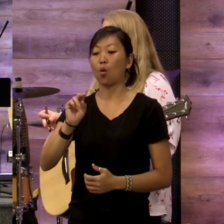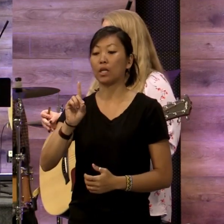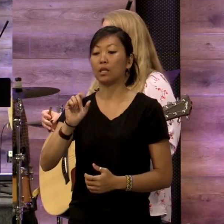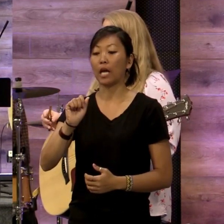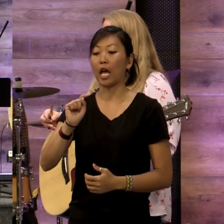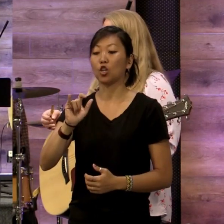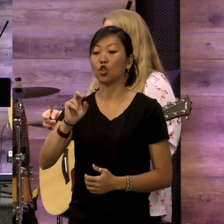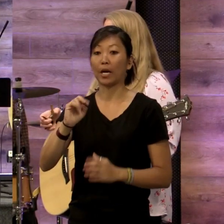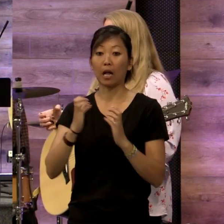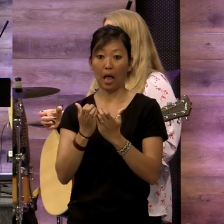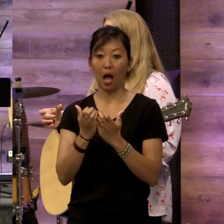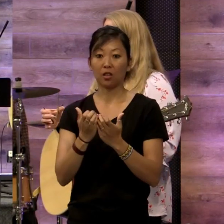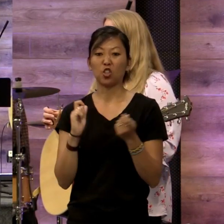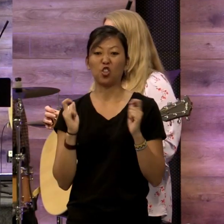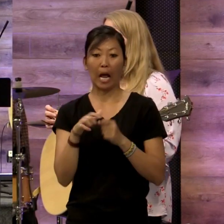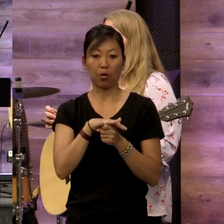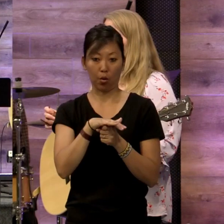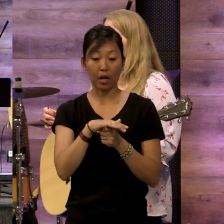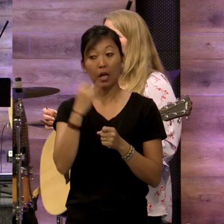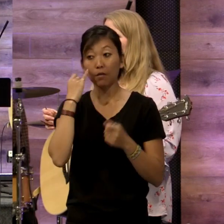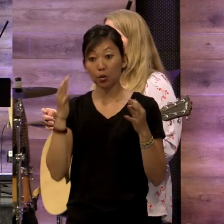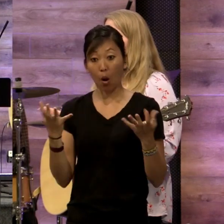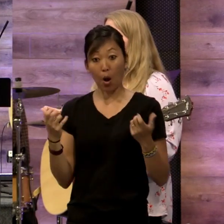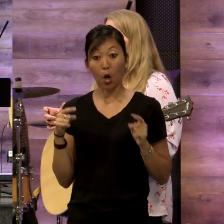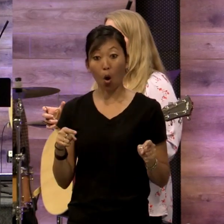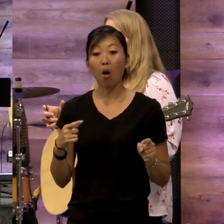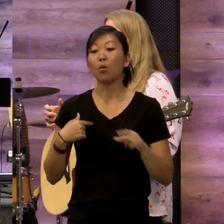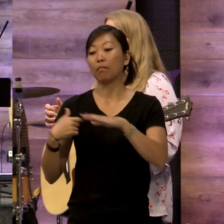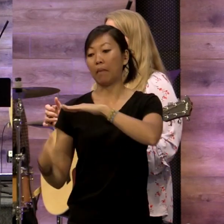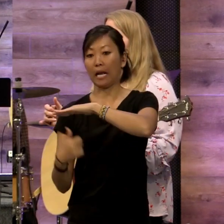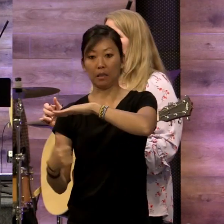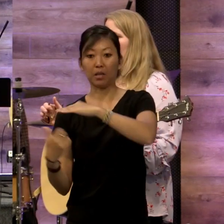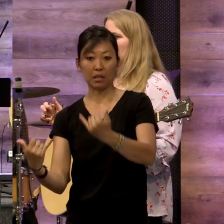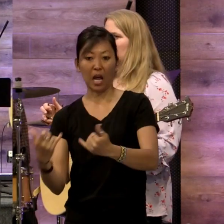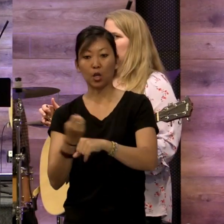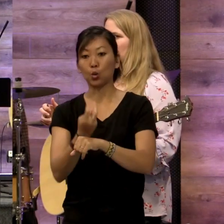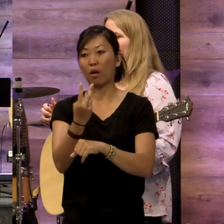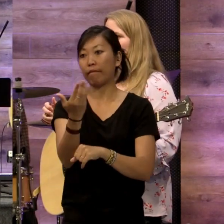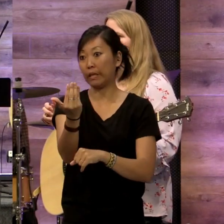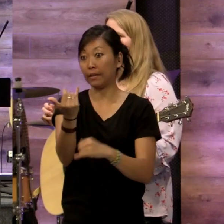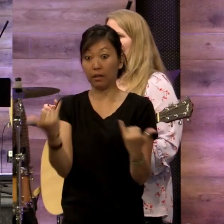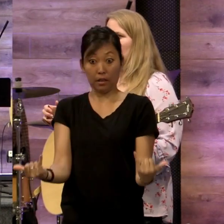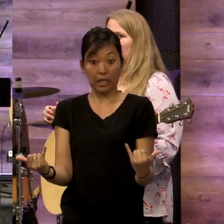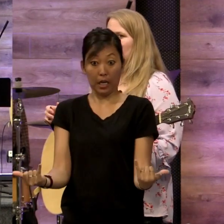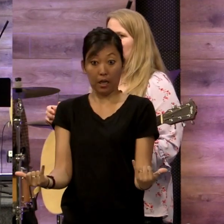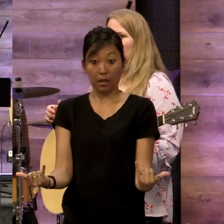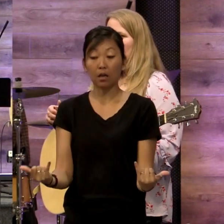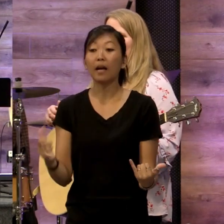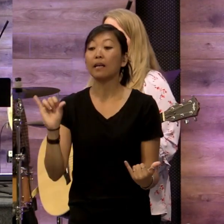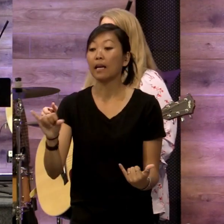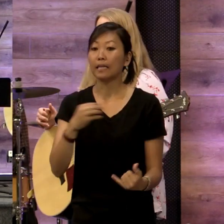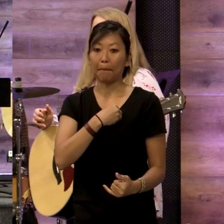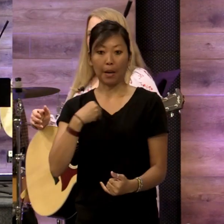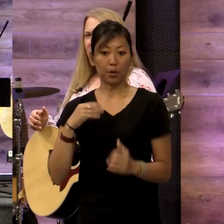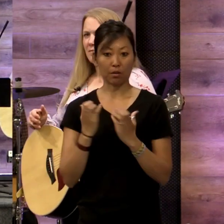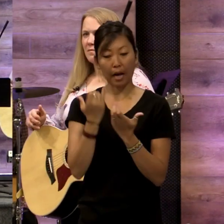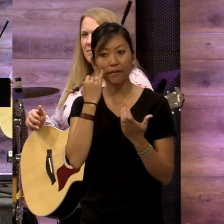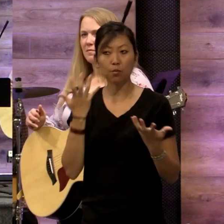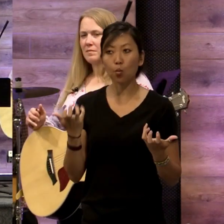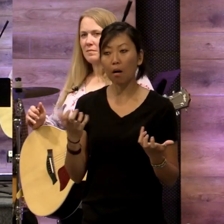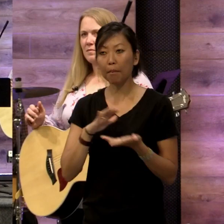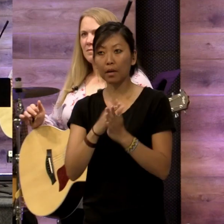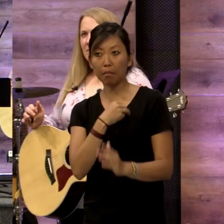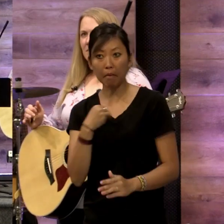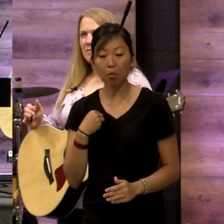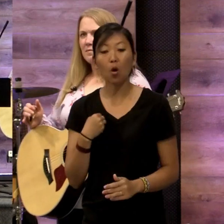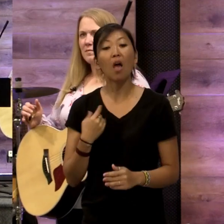class, we've got a change of location. So if you're planning on being there, it's actually going to be downstairs 12:15 today. That's our membership